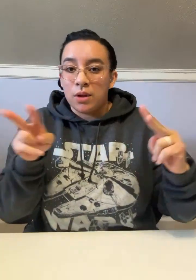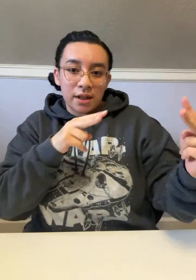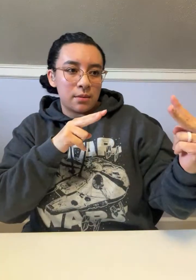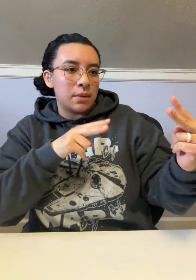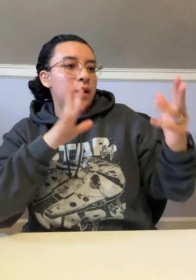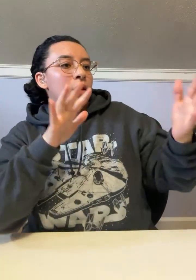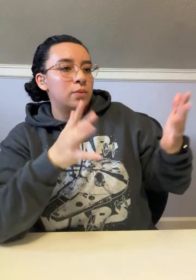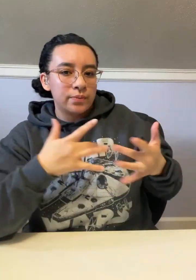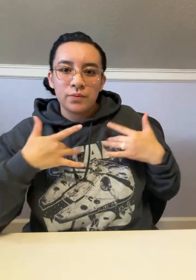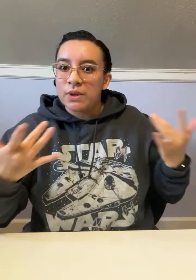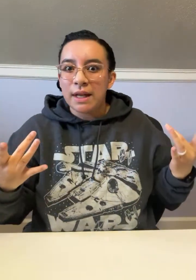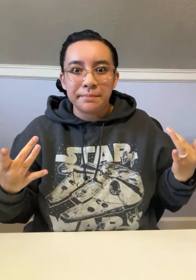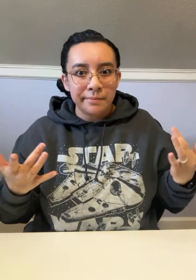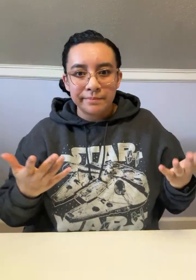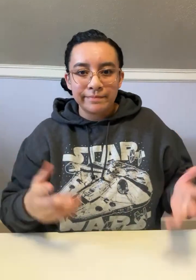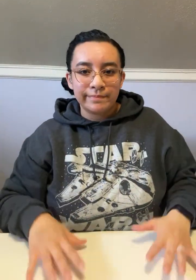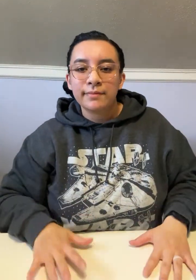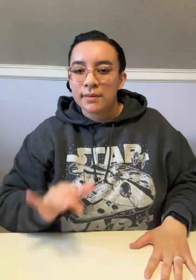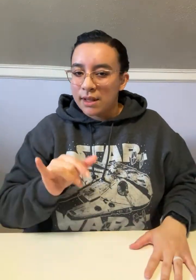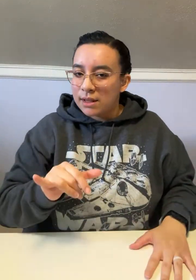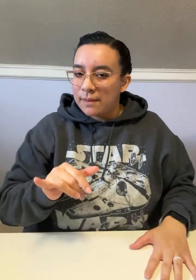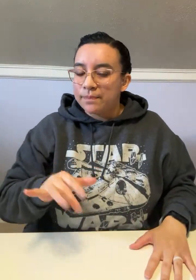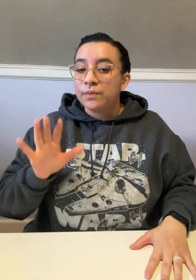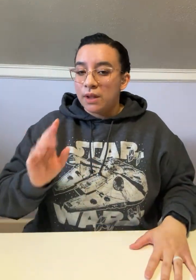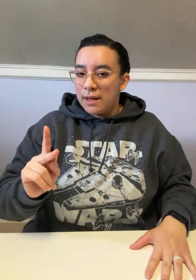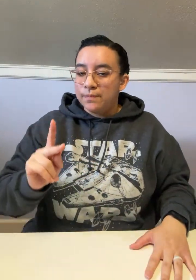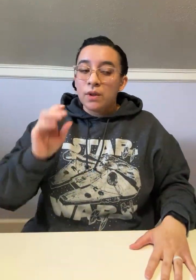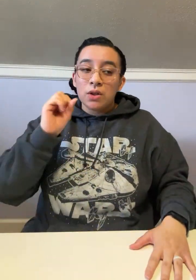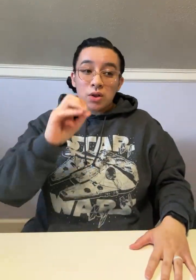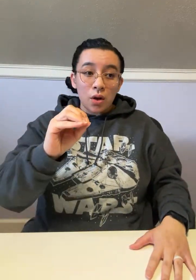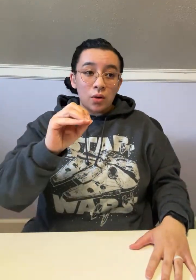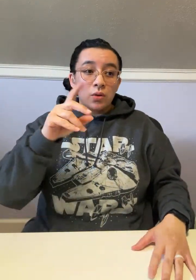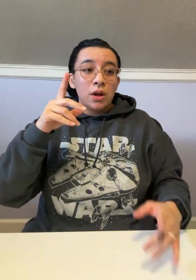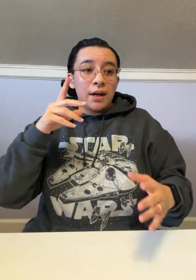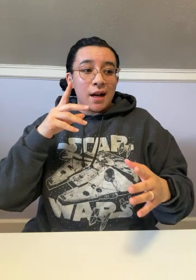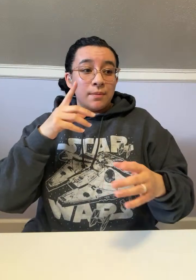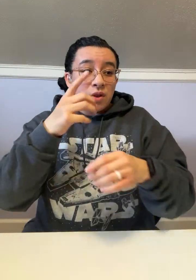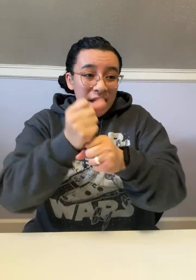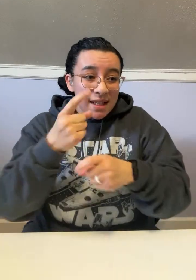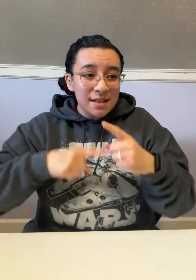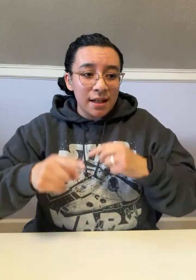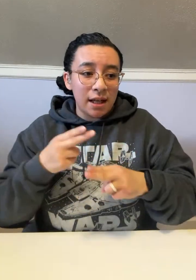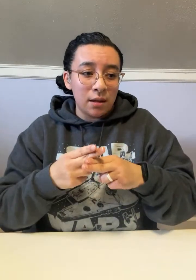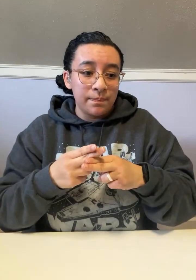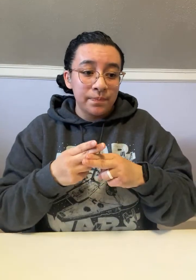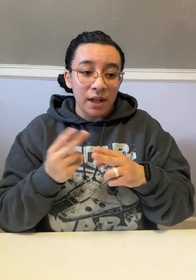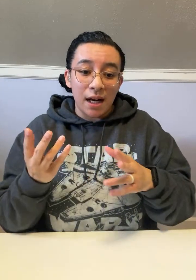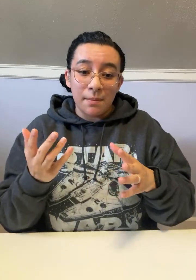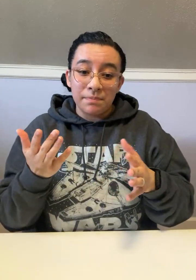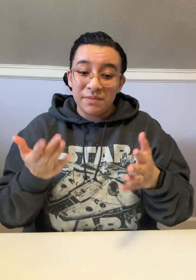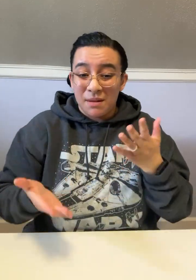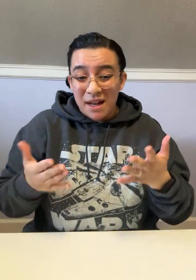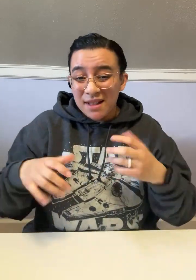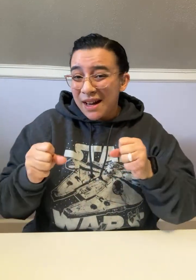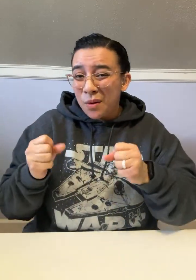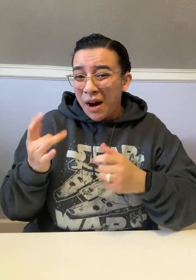at them and be like, oh, what's up? Like that, okay? So to get a sign name, it might take a